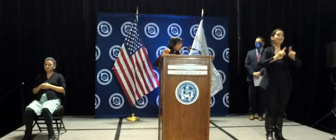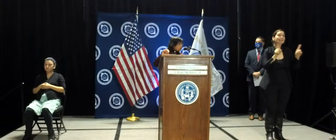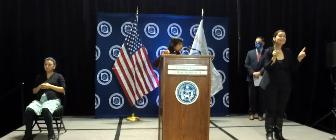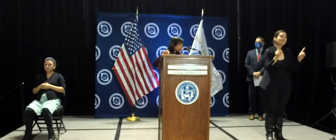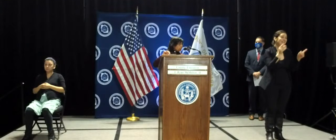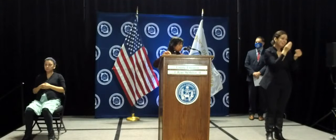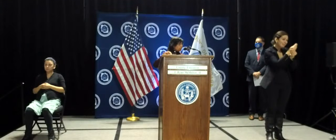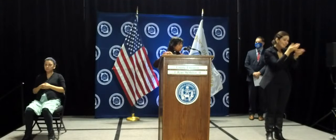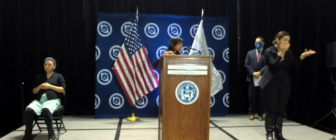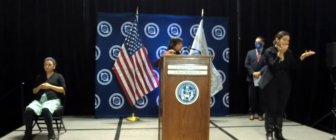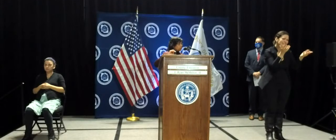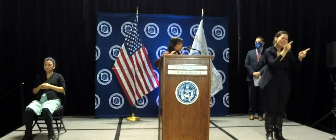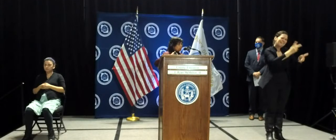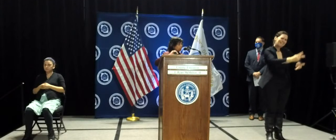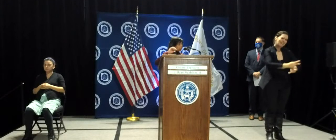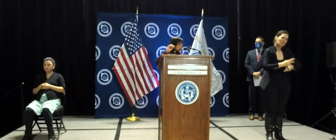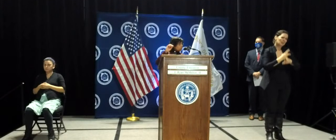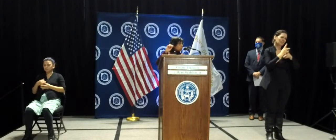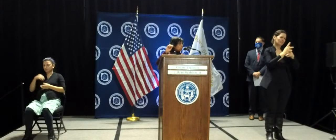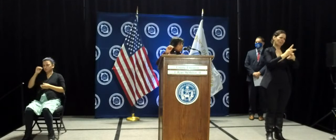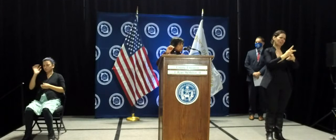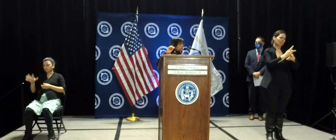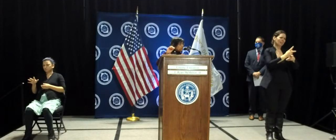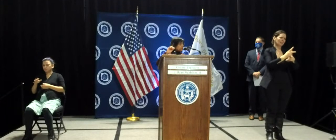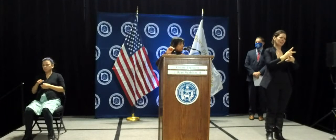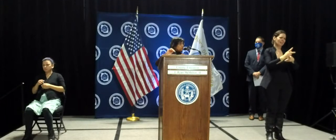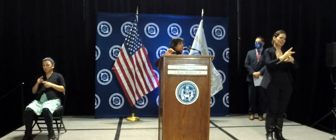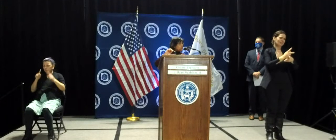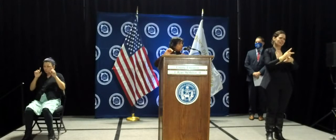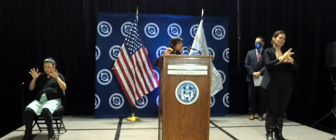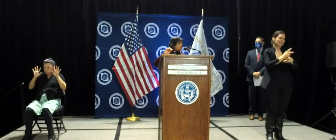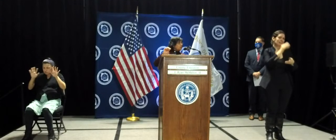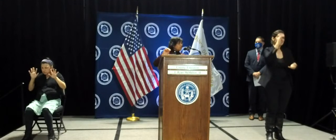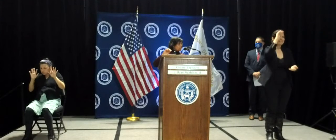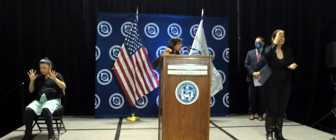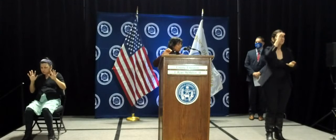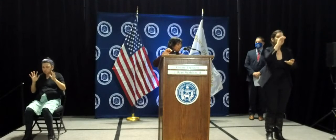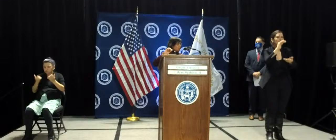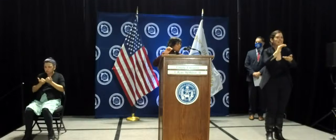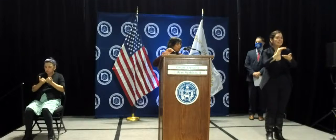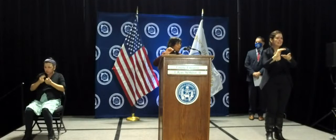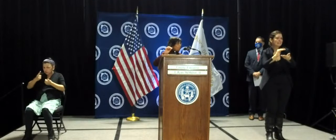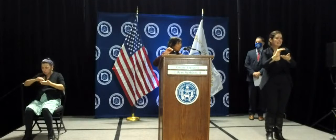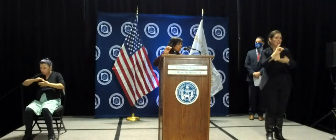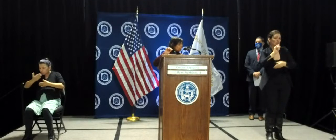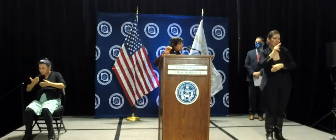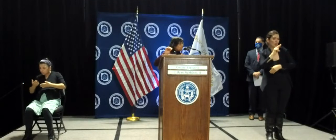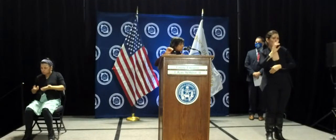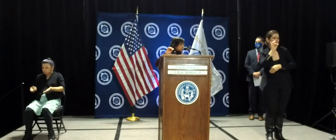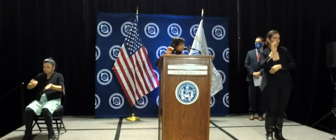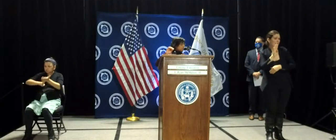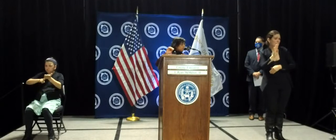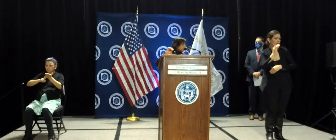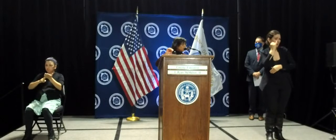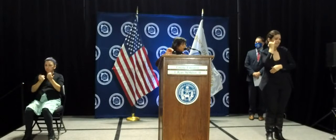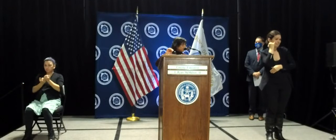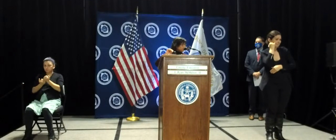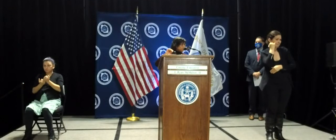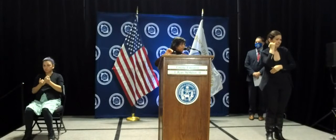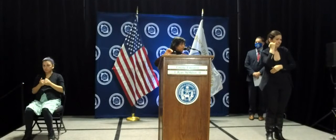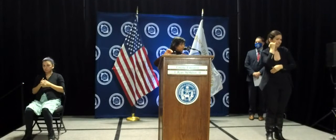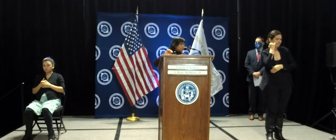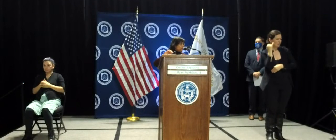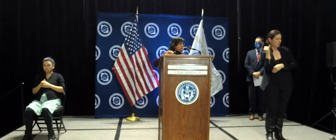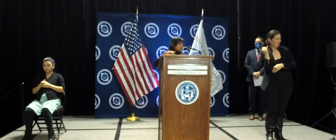January, February time. If we are seeing less of it, then it will be a question why we had it less flu at